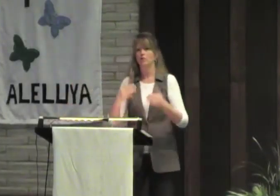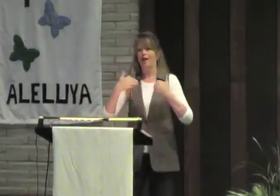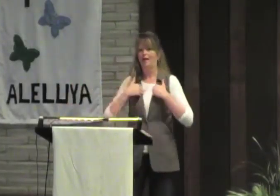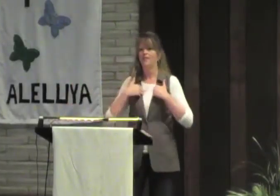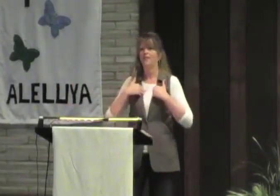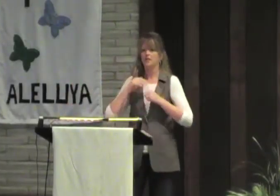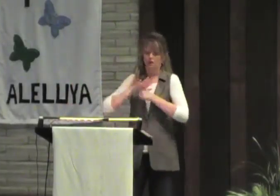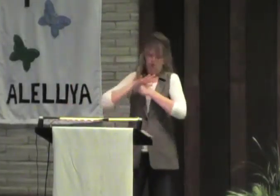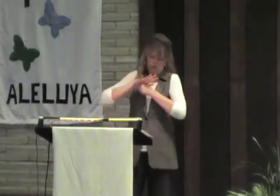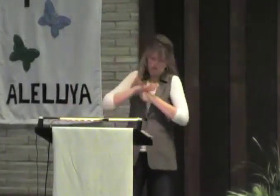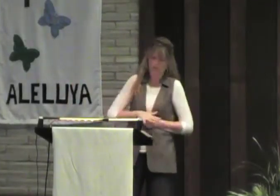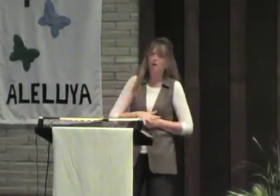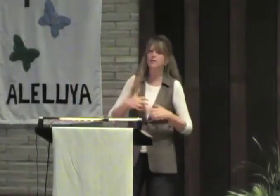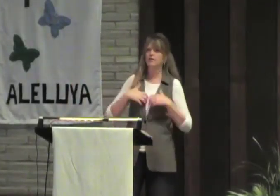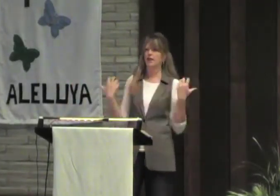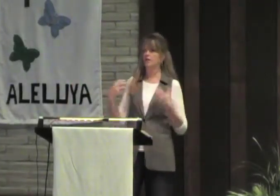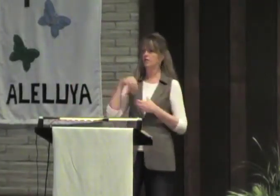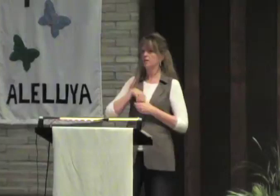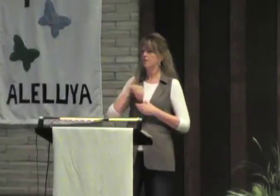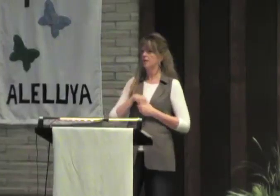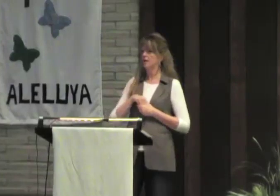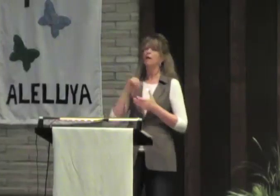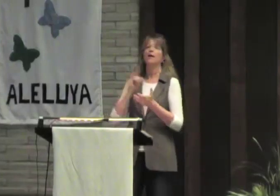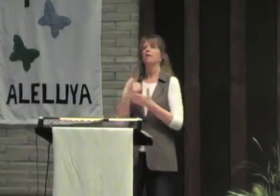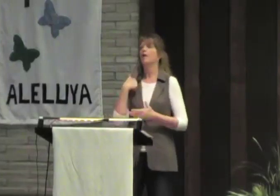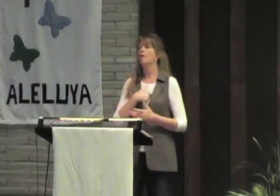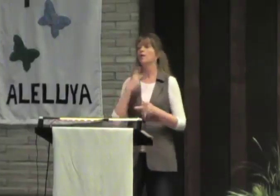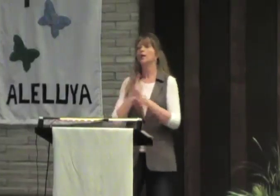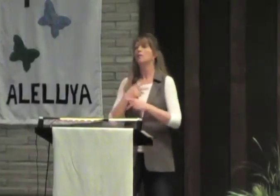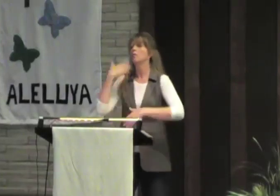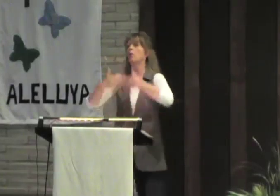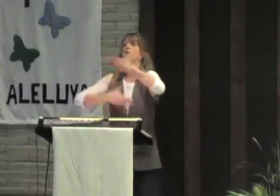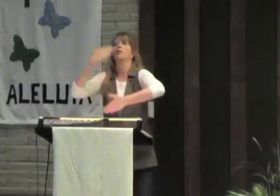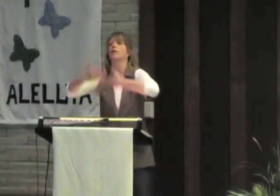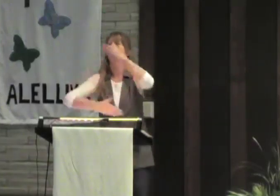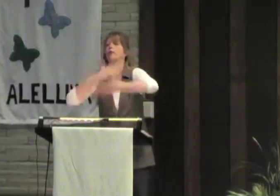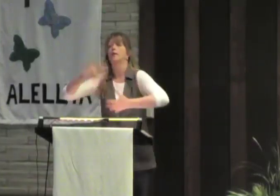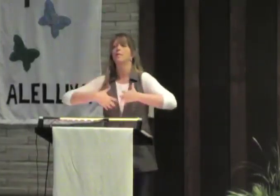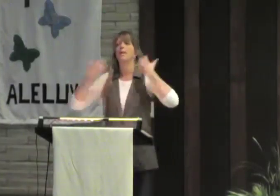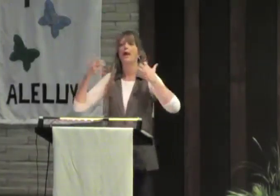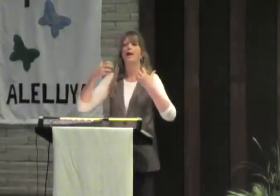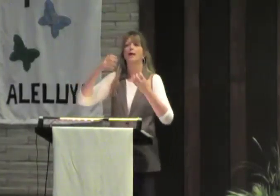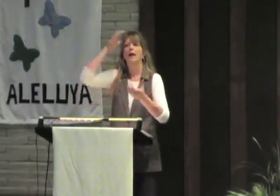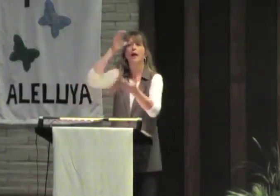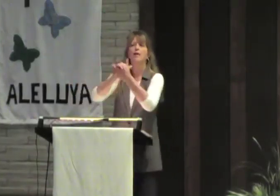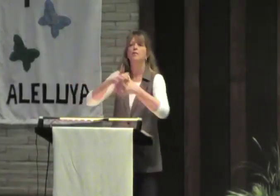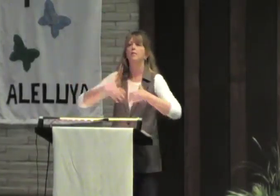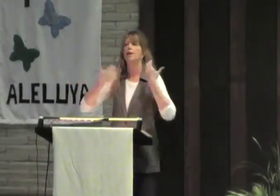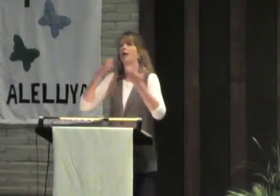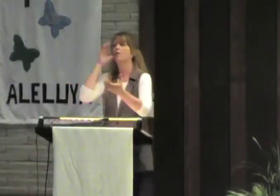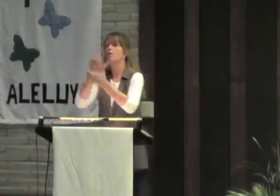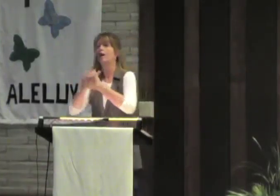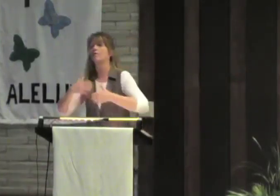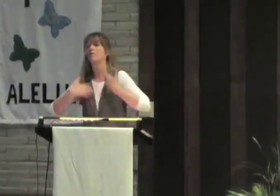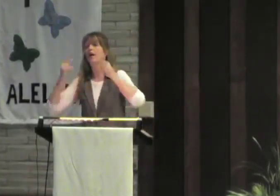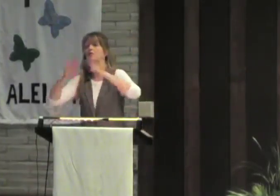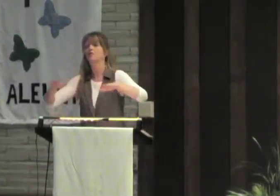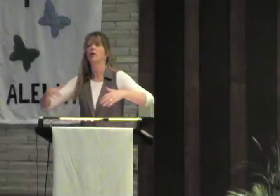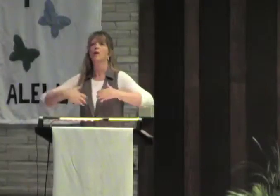because we're used to having it. We've pressed it down. We pressed that anger down inside, and then we just keep on going about our life, and we get mad at our husband or our wife